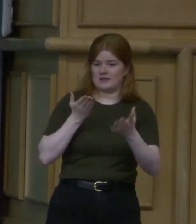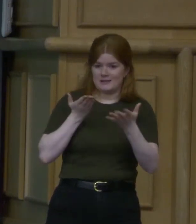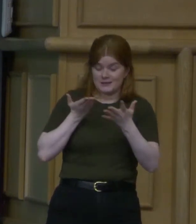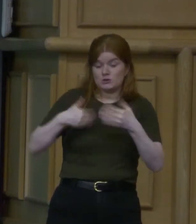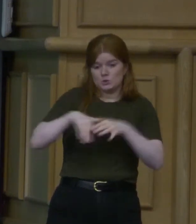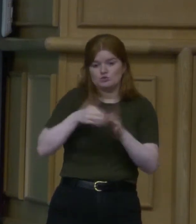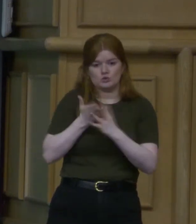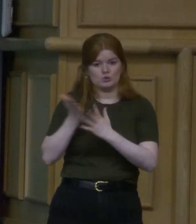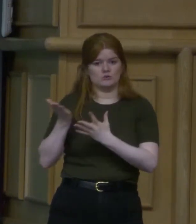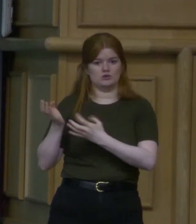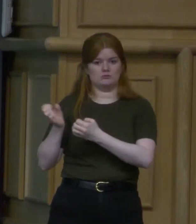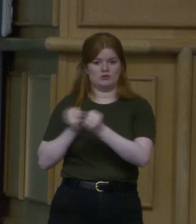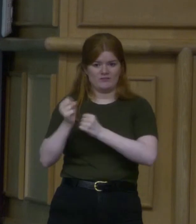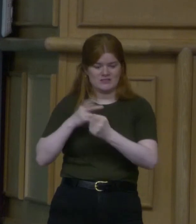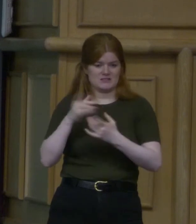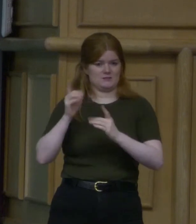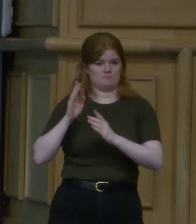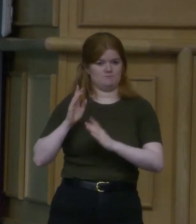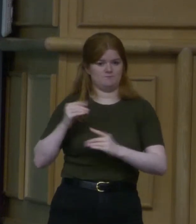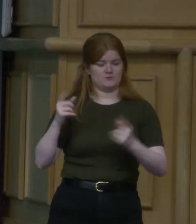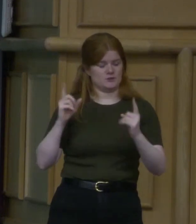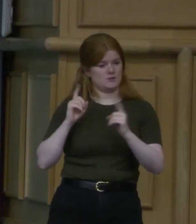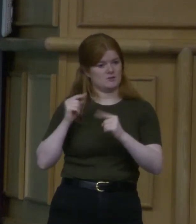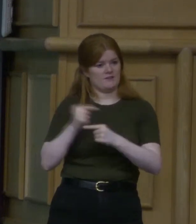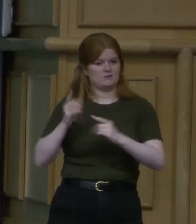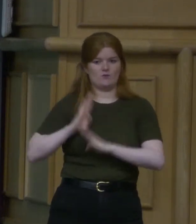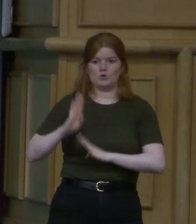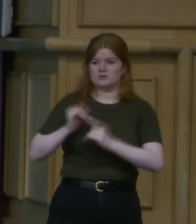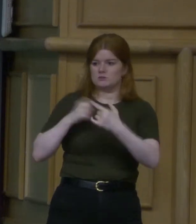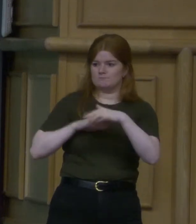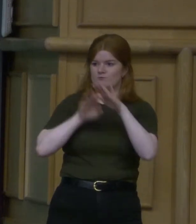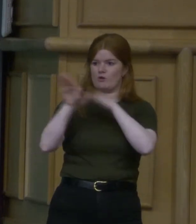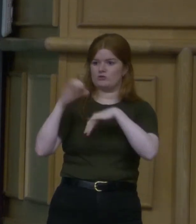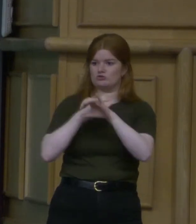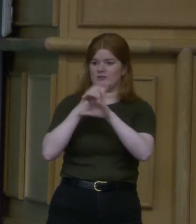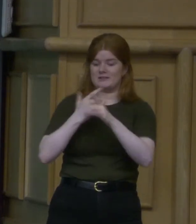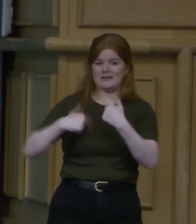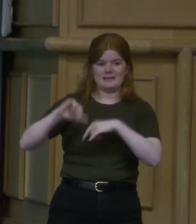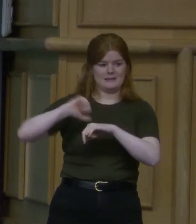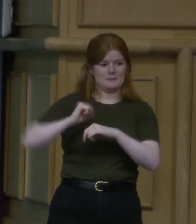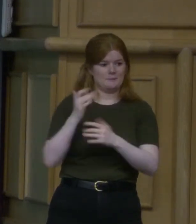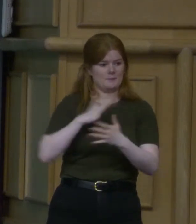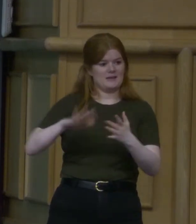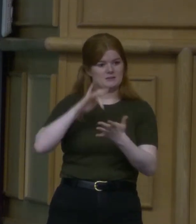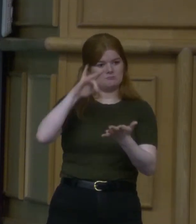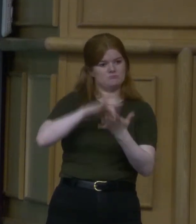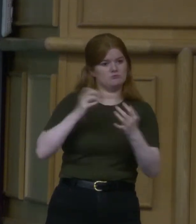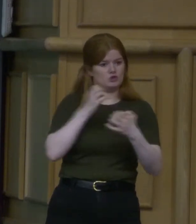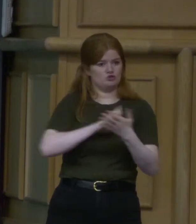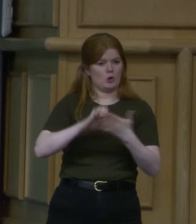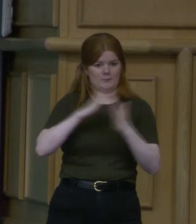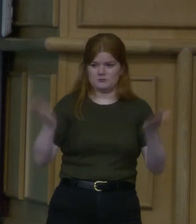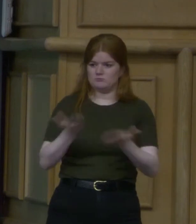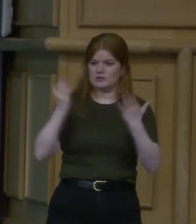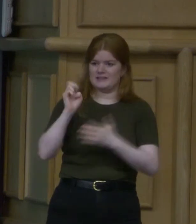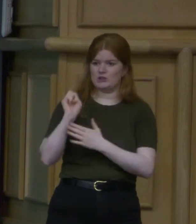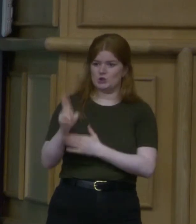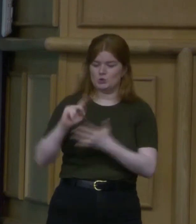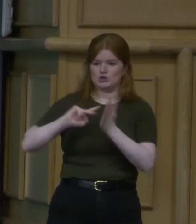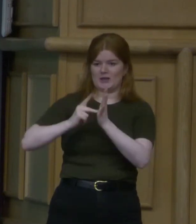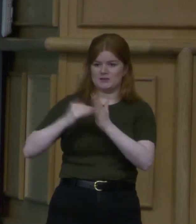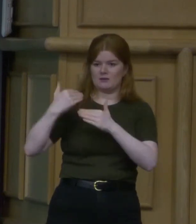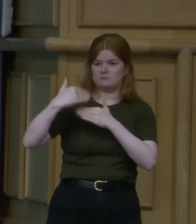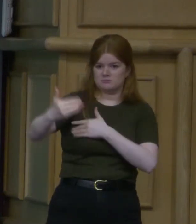the service of our defence forces overseas, for maintaining our place at the heart of Europe and driving the European Union